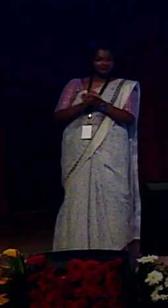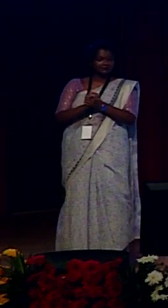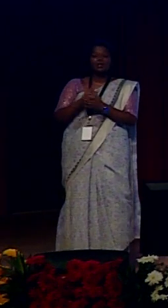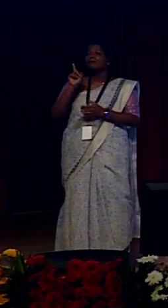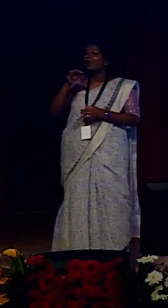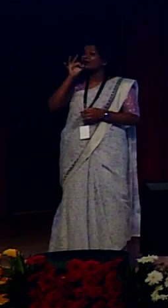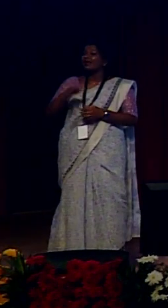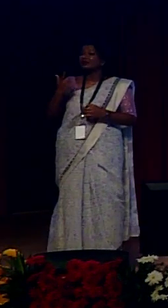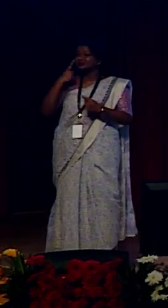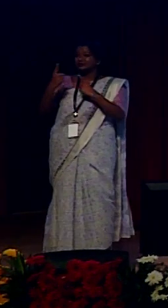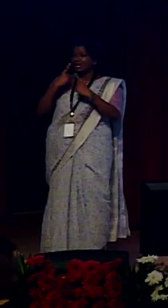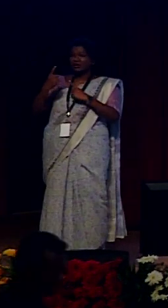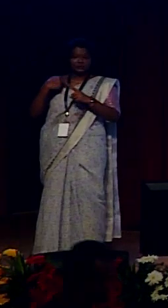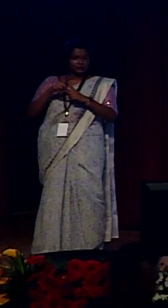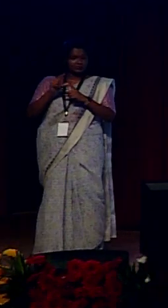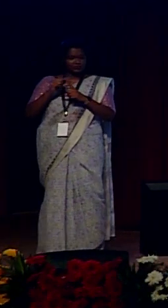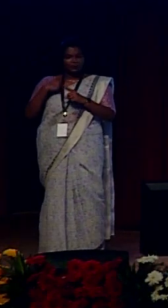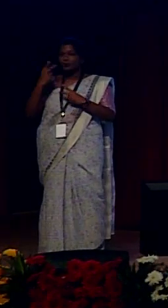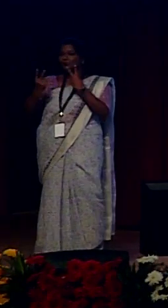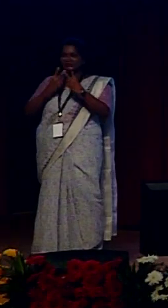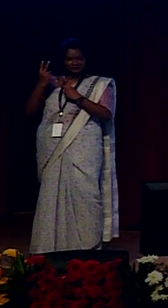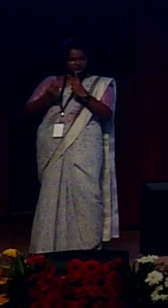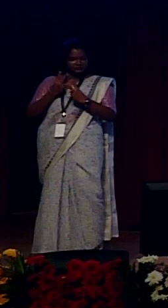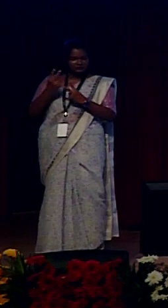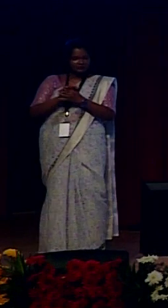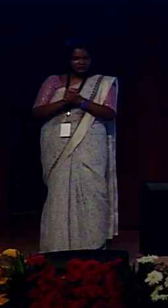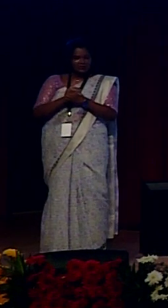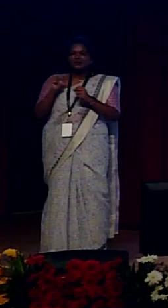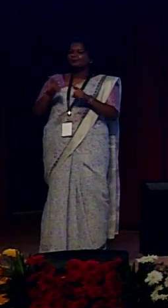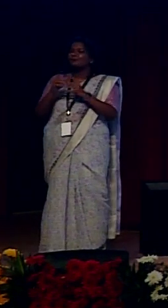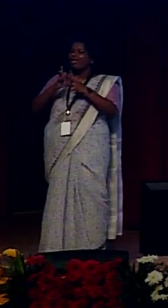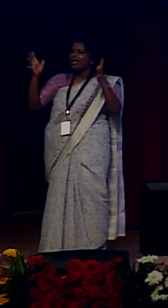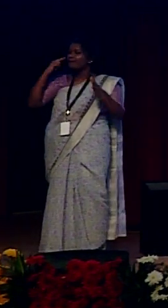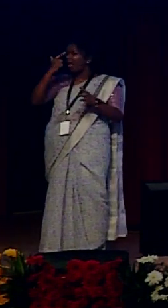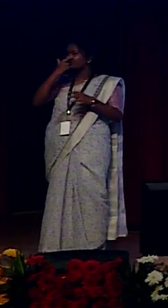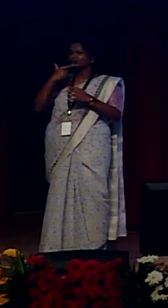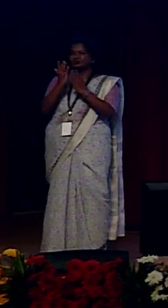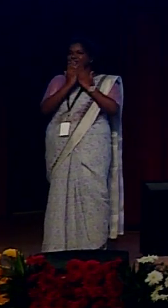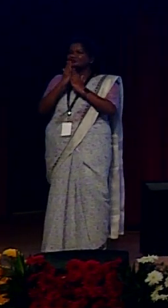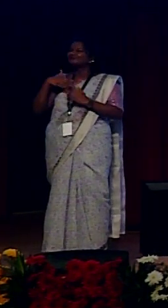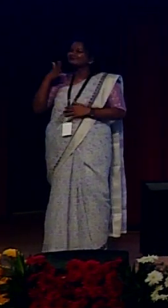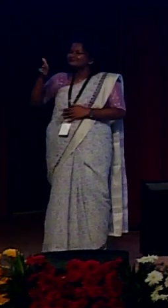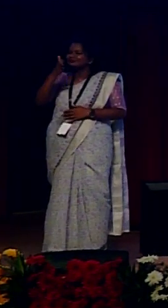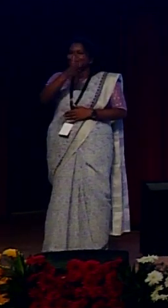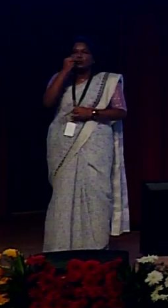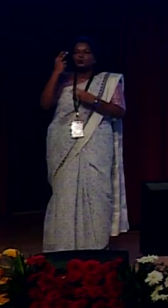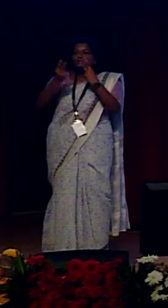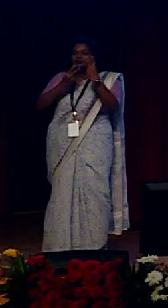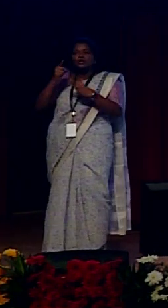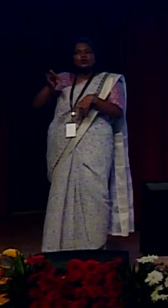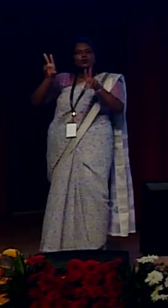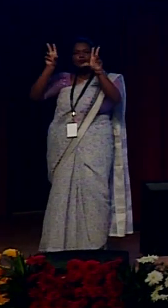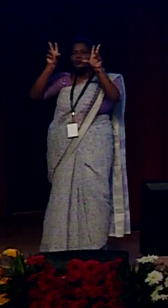But the reality check happened when we actually visited a bunch of blind schools, saw that there is